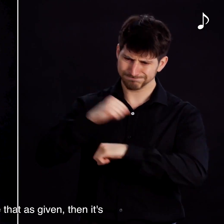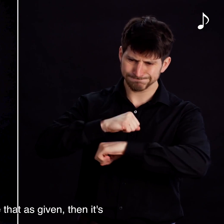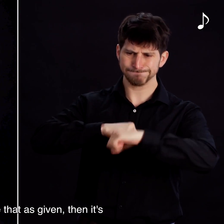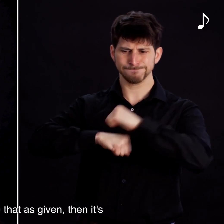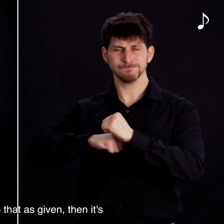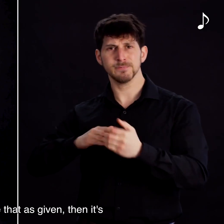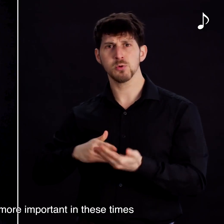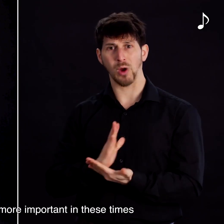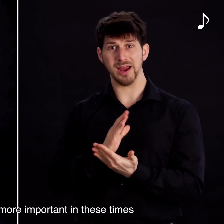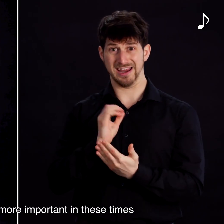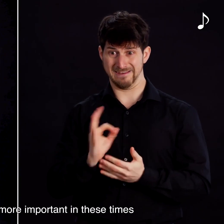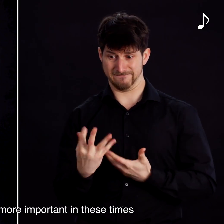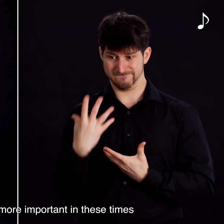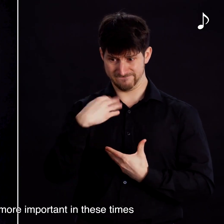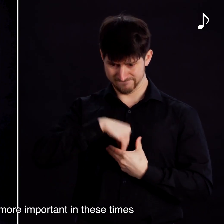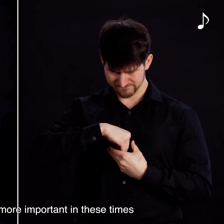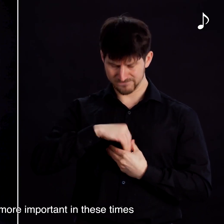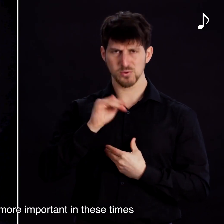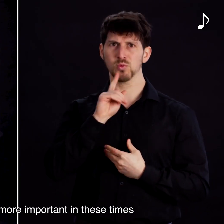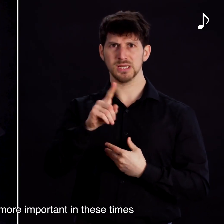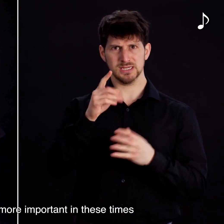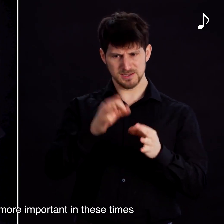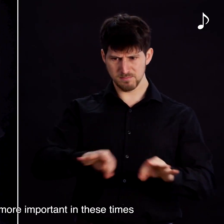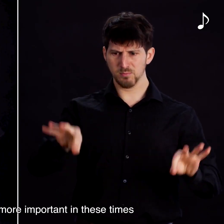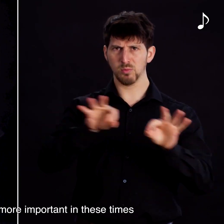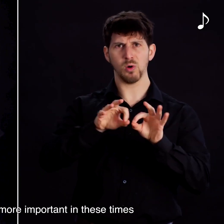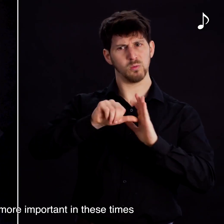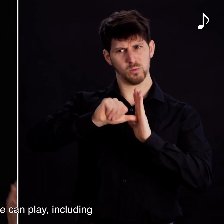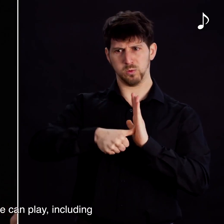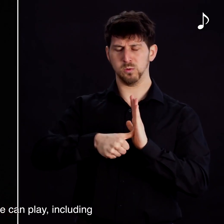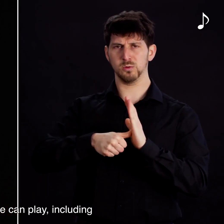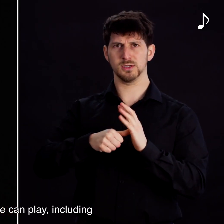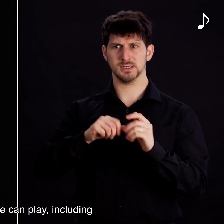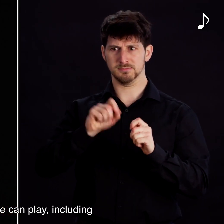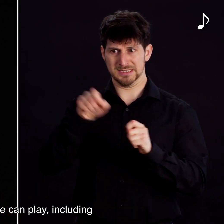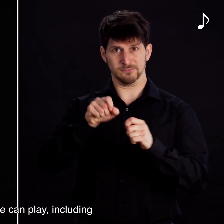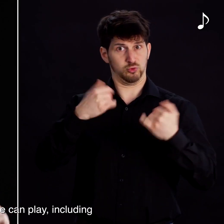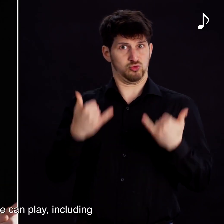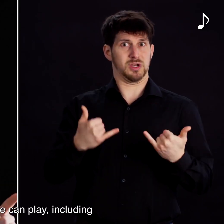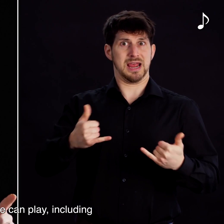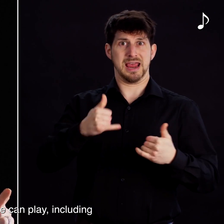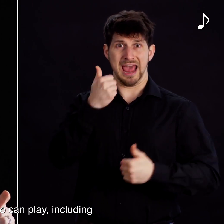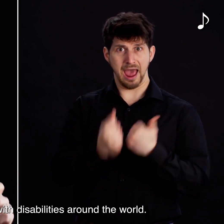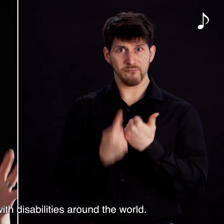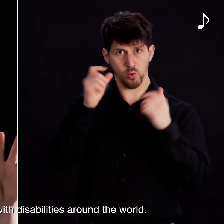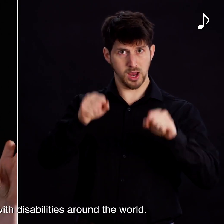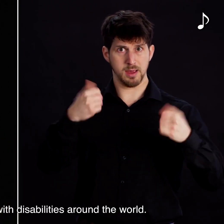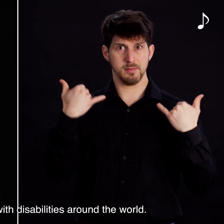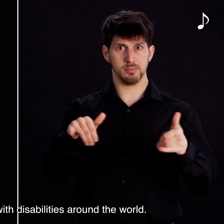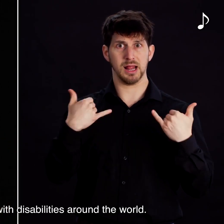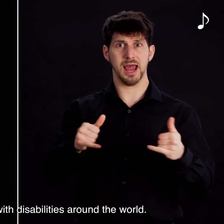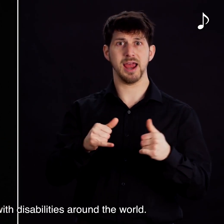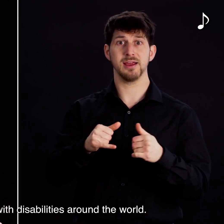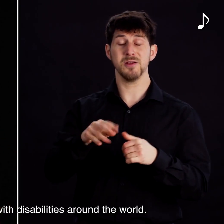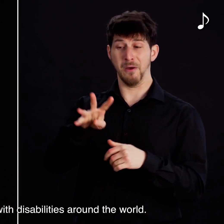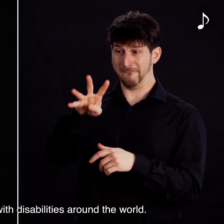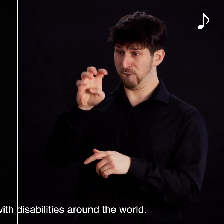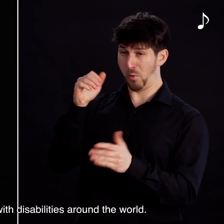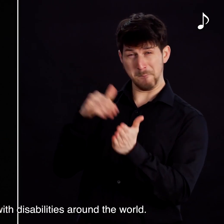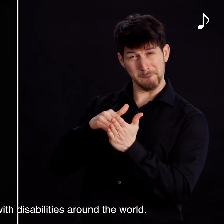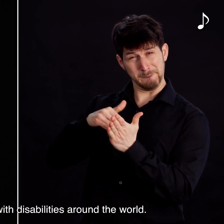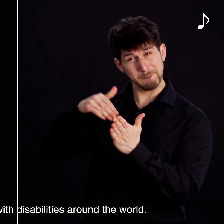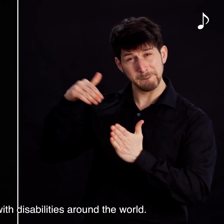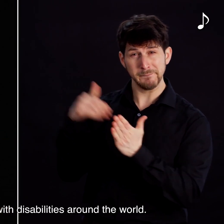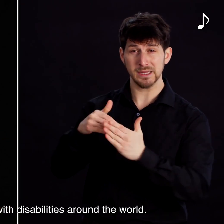then it's important if not even more important in these times that everyone can play including the 400 million